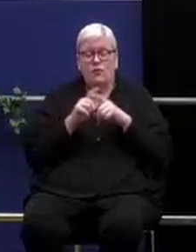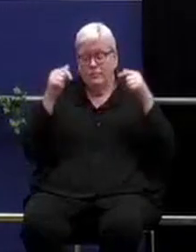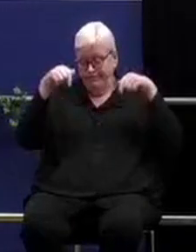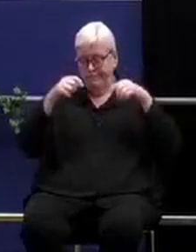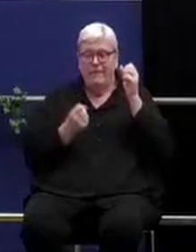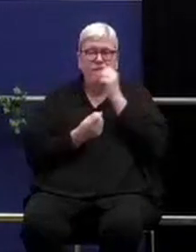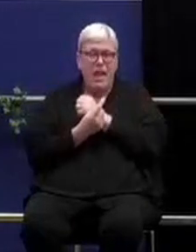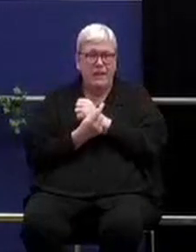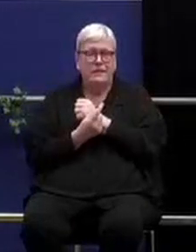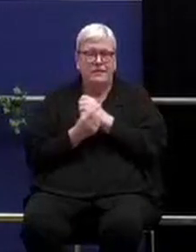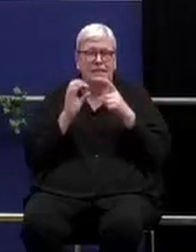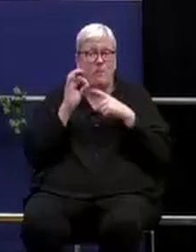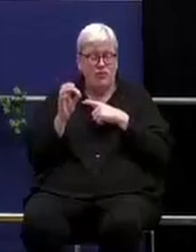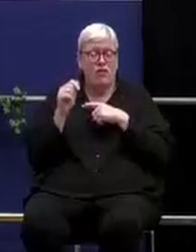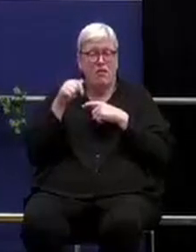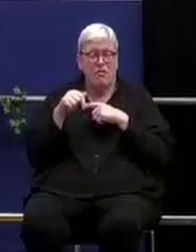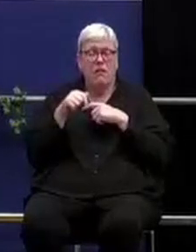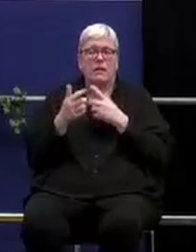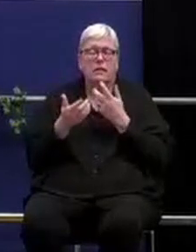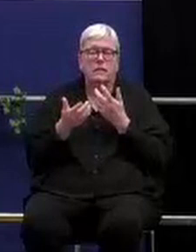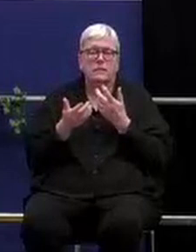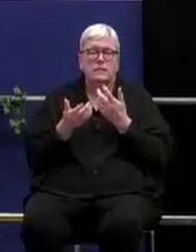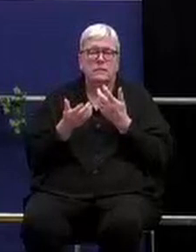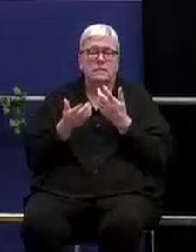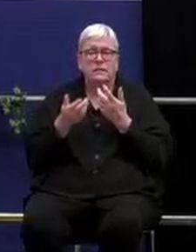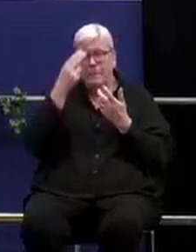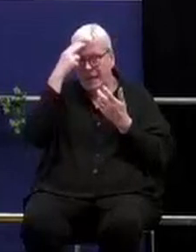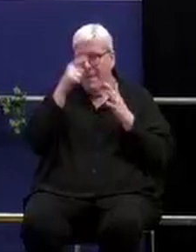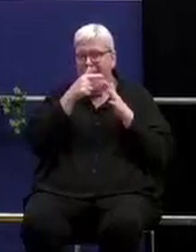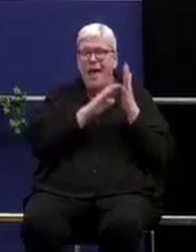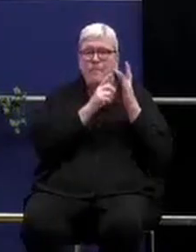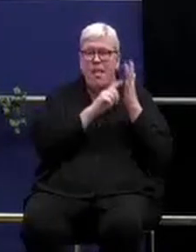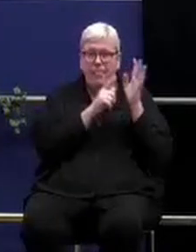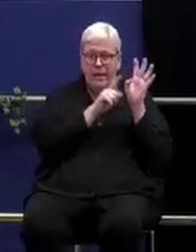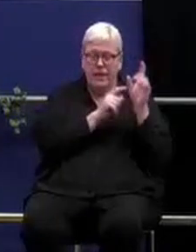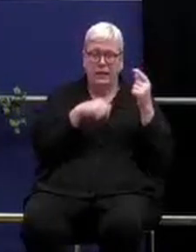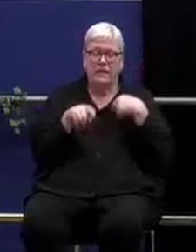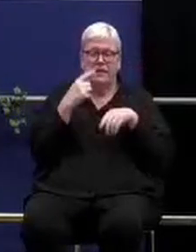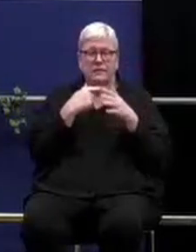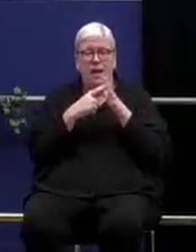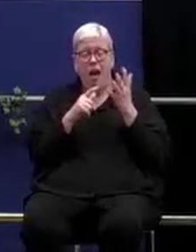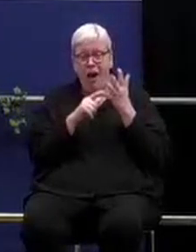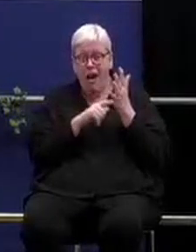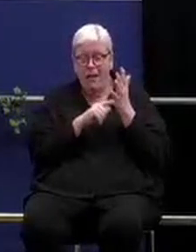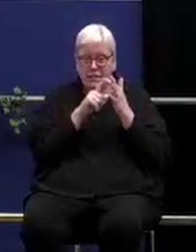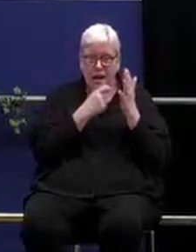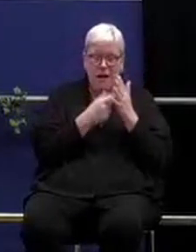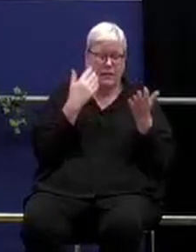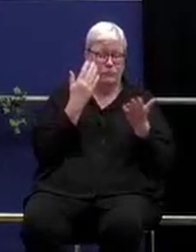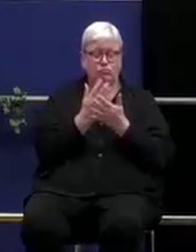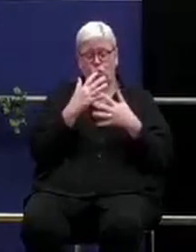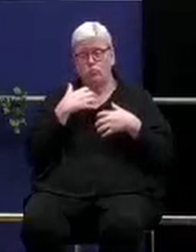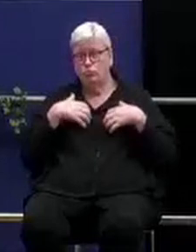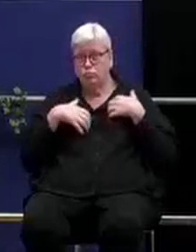this particularly special event. My name's Emily Utter, and I'm thrilled to be chairing this event